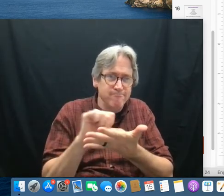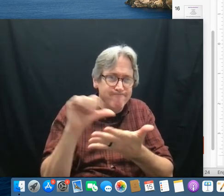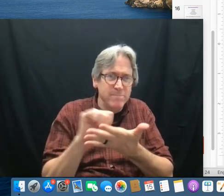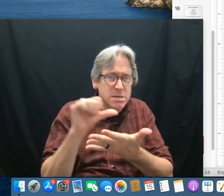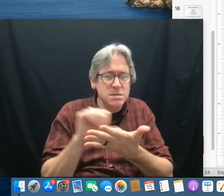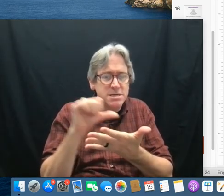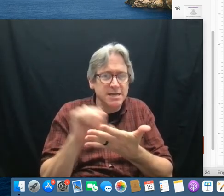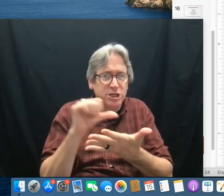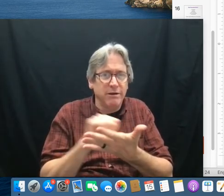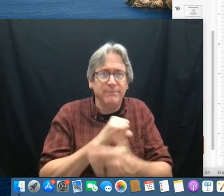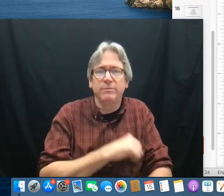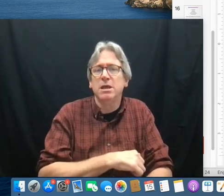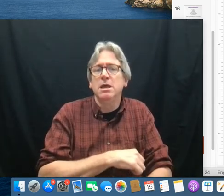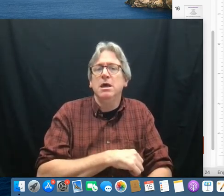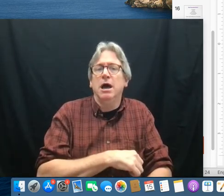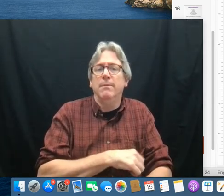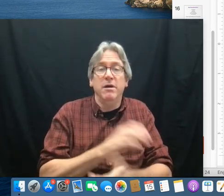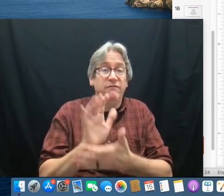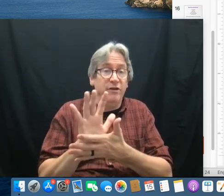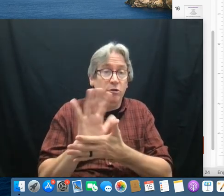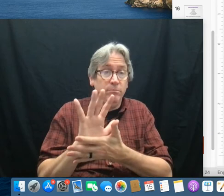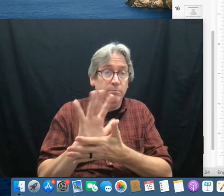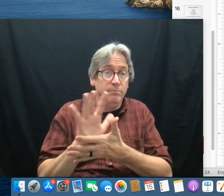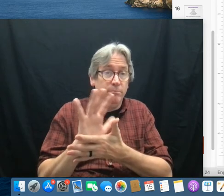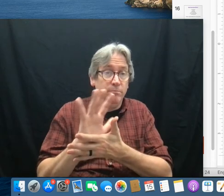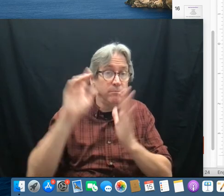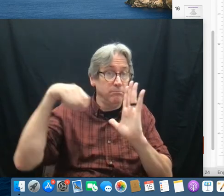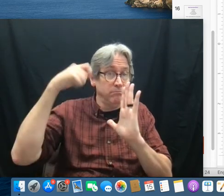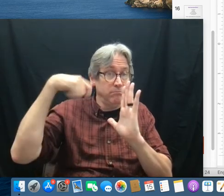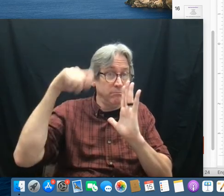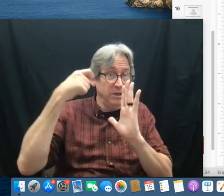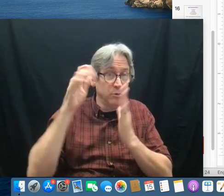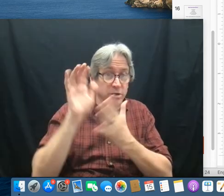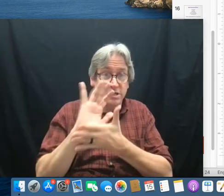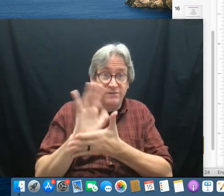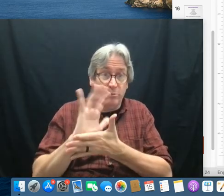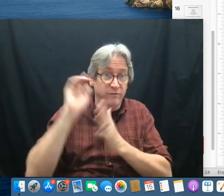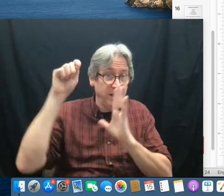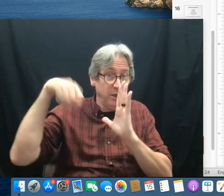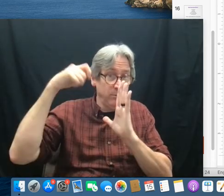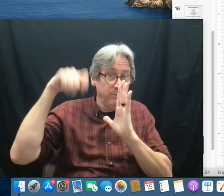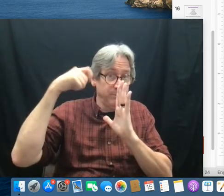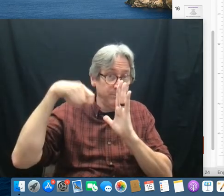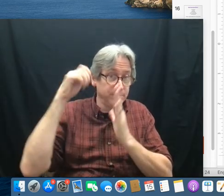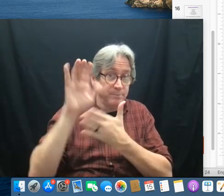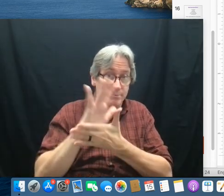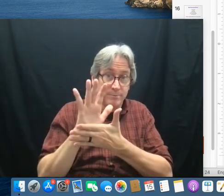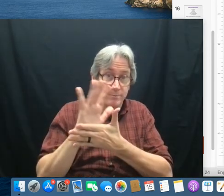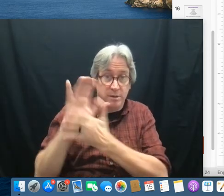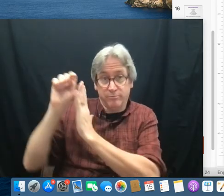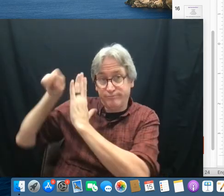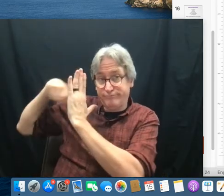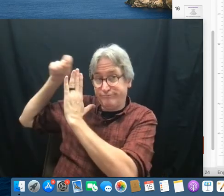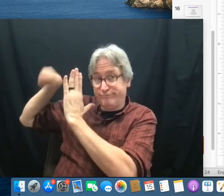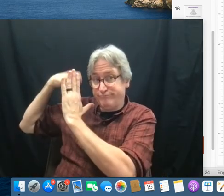dictionary or dictionary, like you're turning page by page, looking something